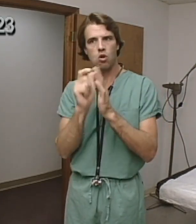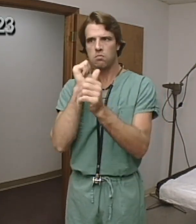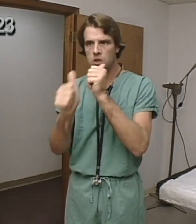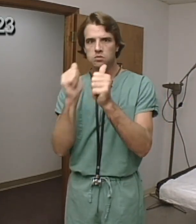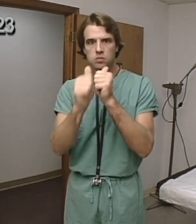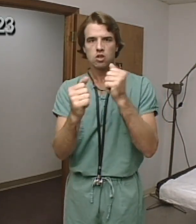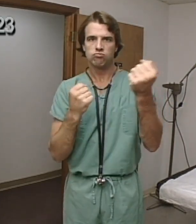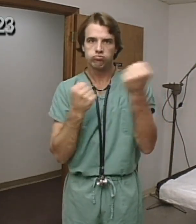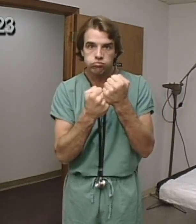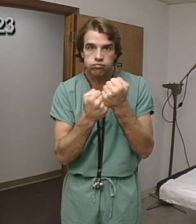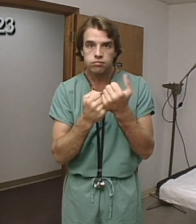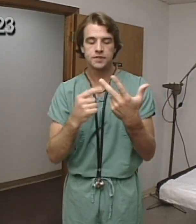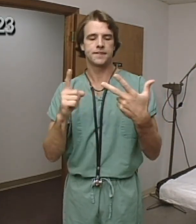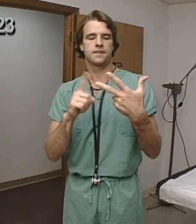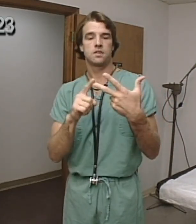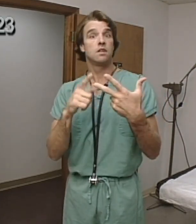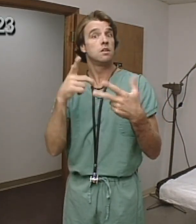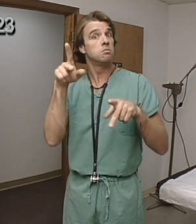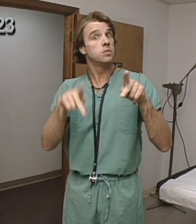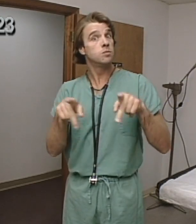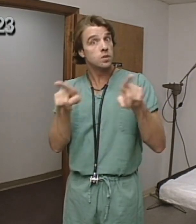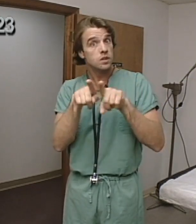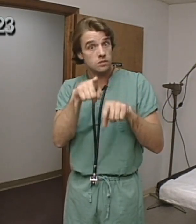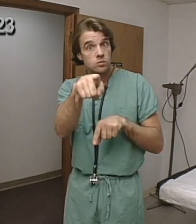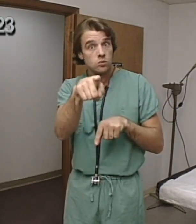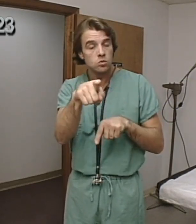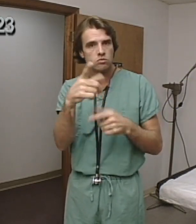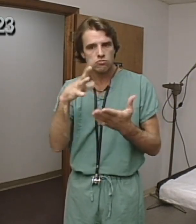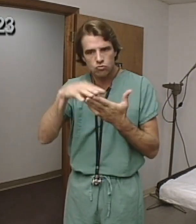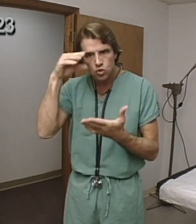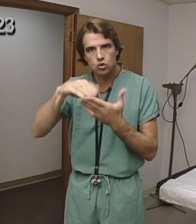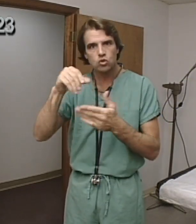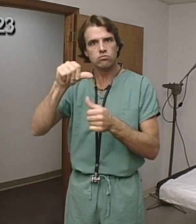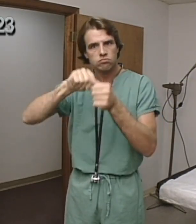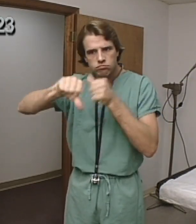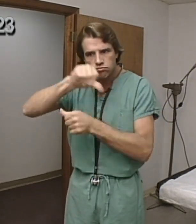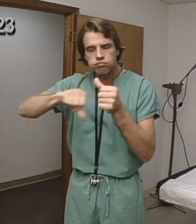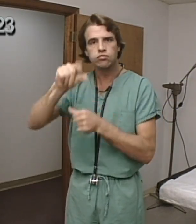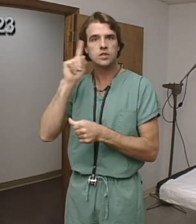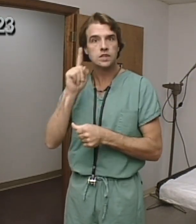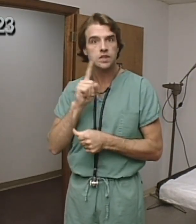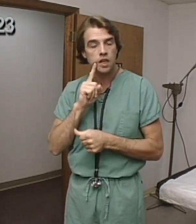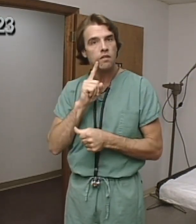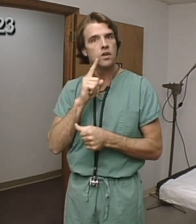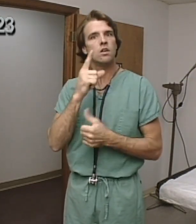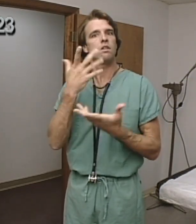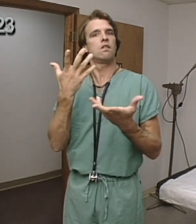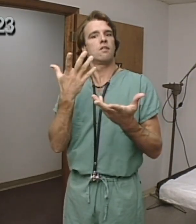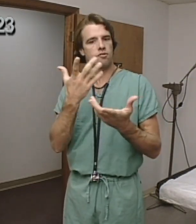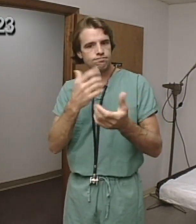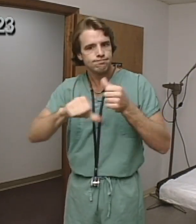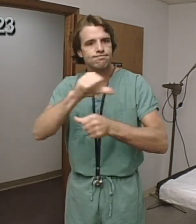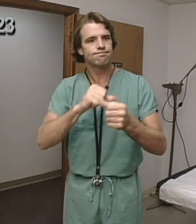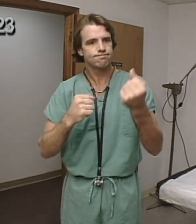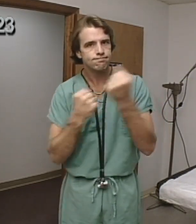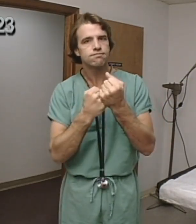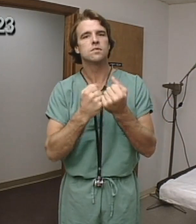state and federal legislation, and because of people like you who are learning to interact with the deaf